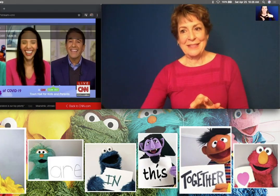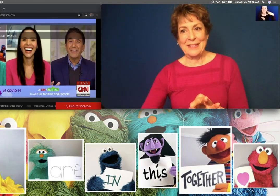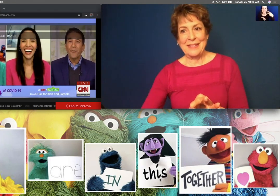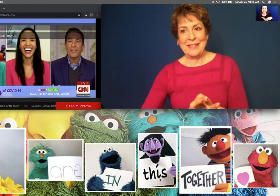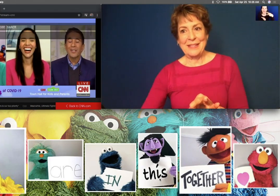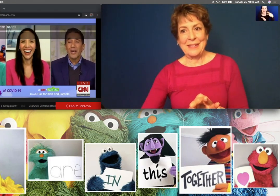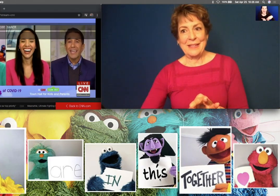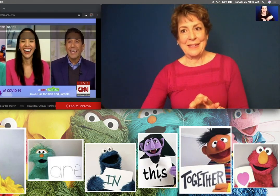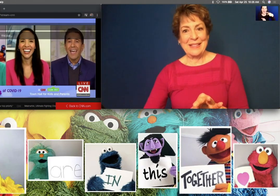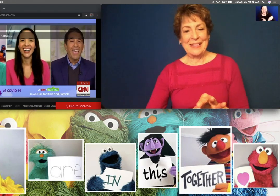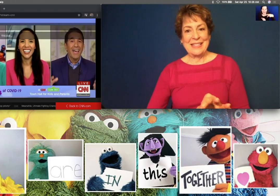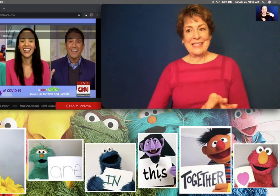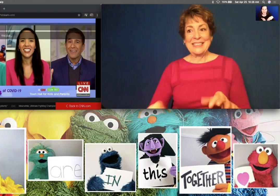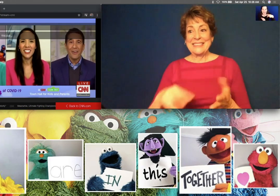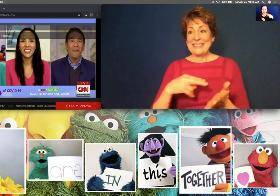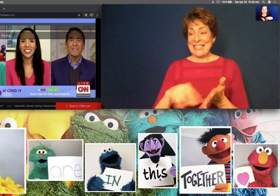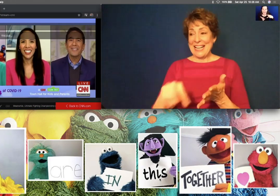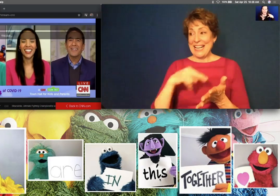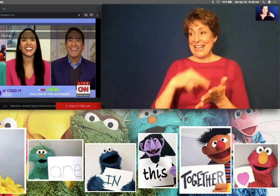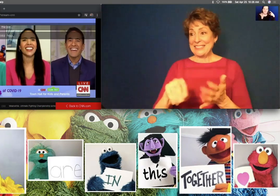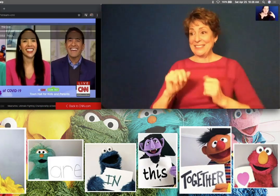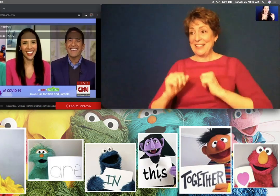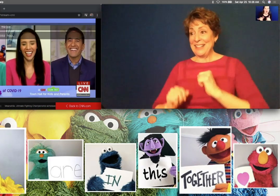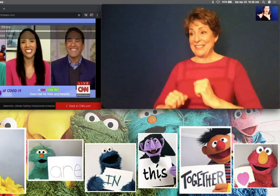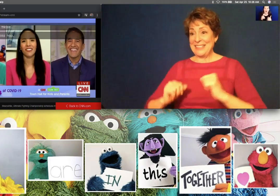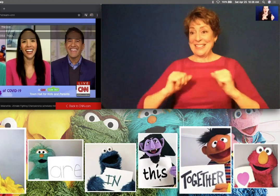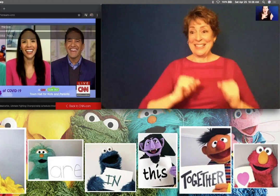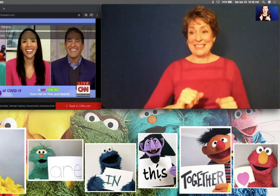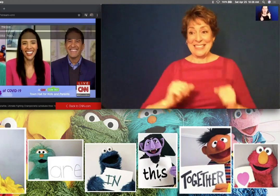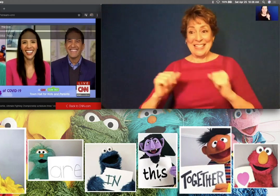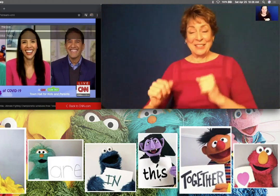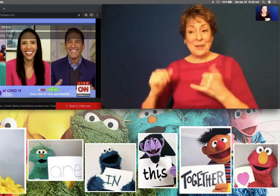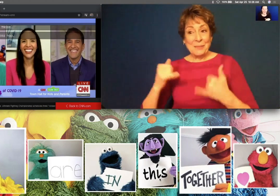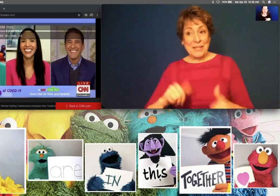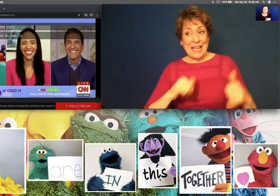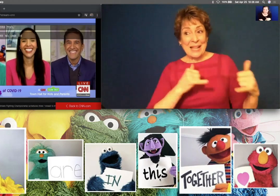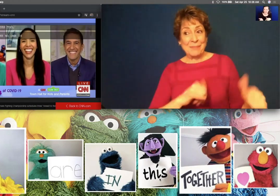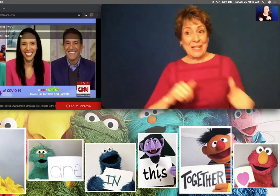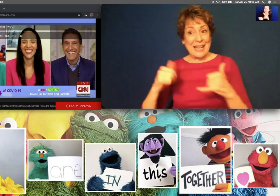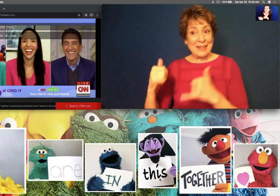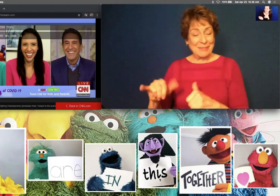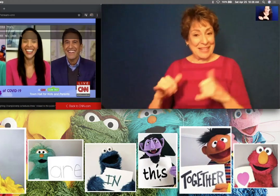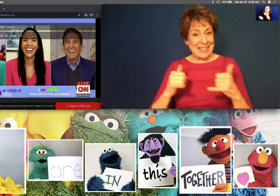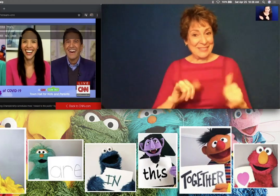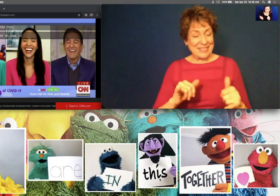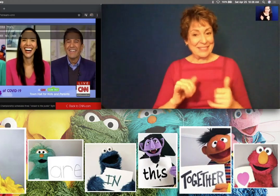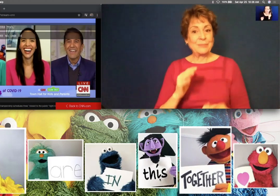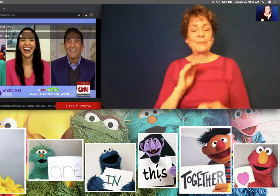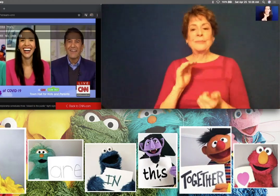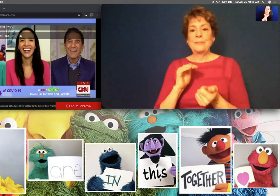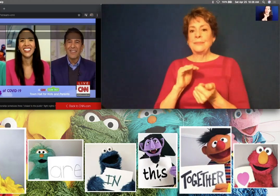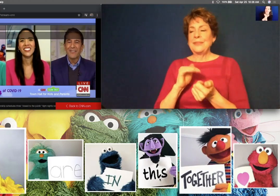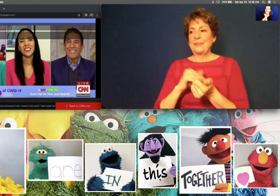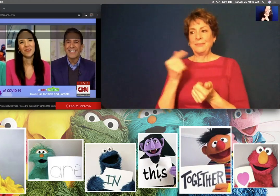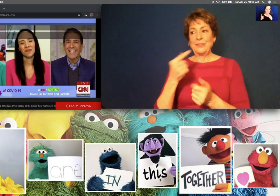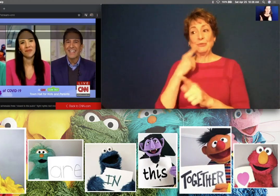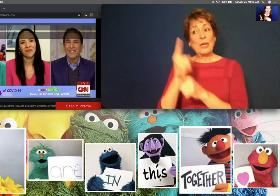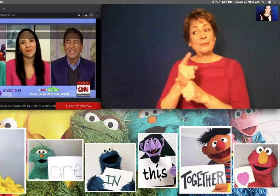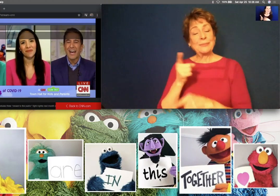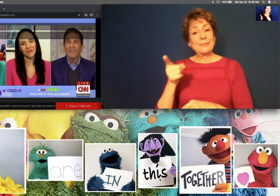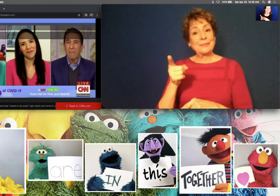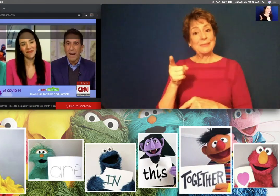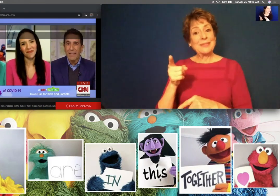having those dance parties. I strongly recommend those. I like dance parties too. You know, they say to dance like no one's